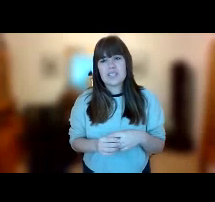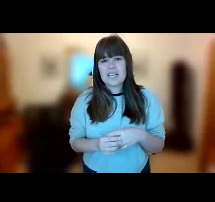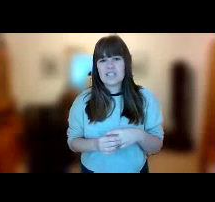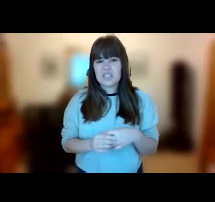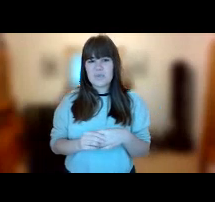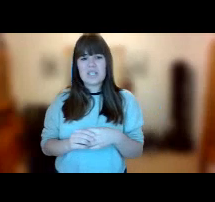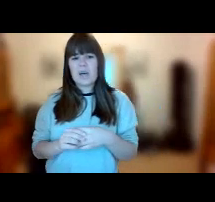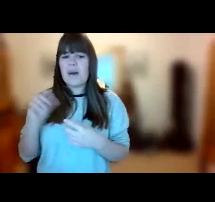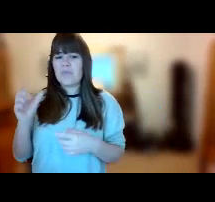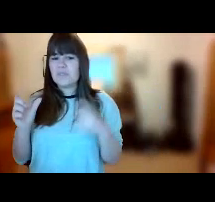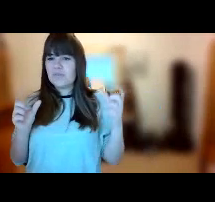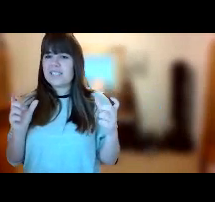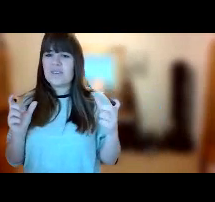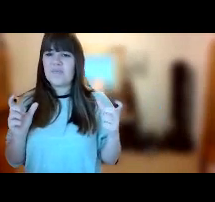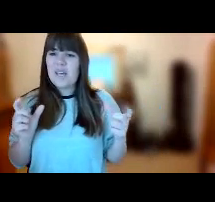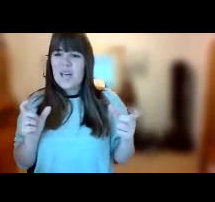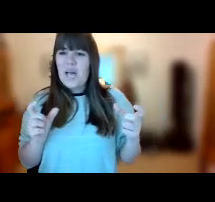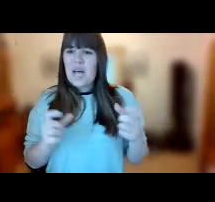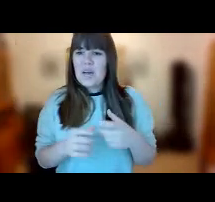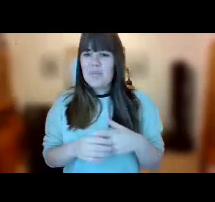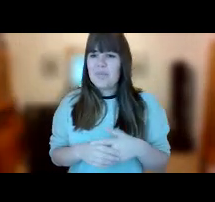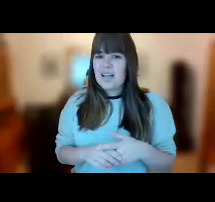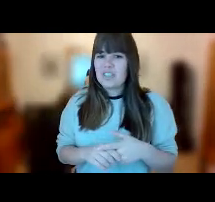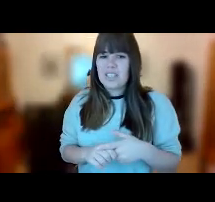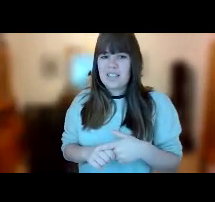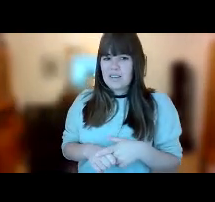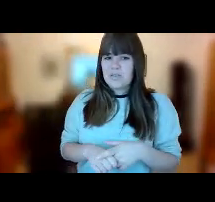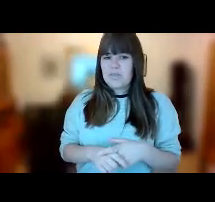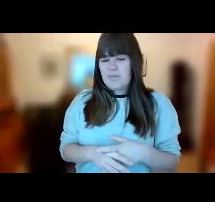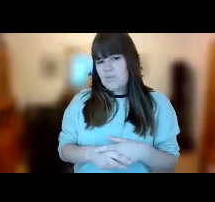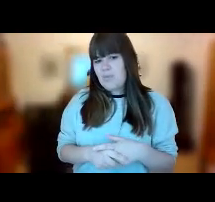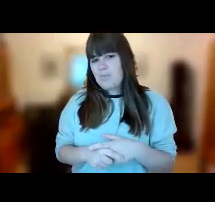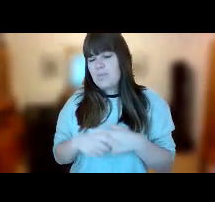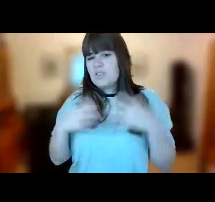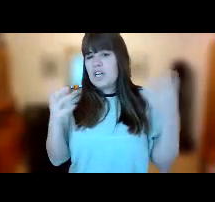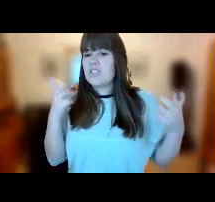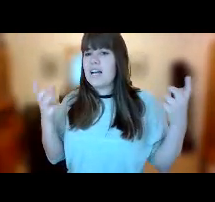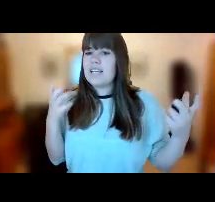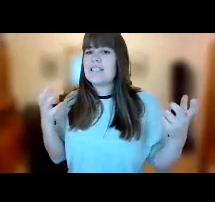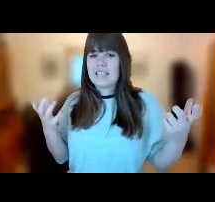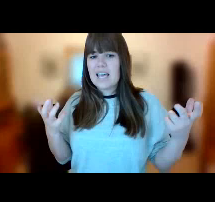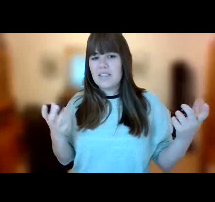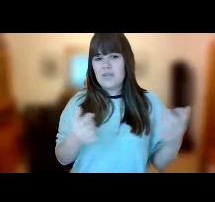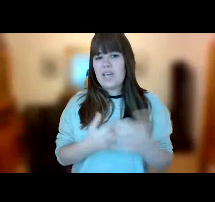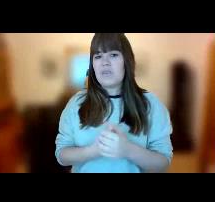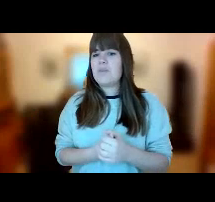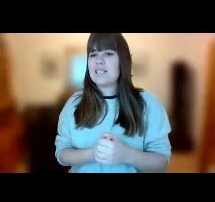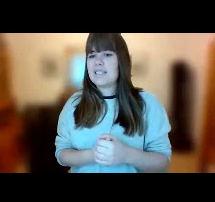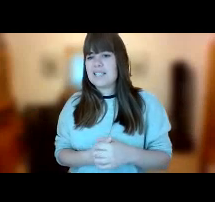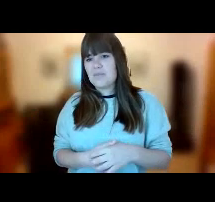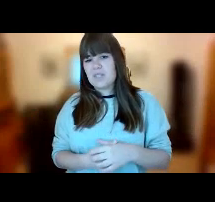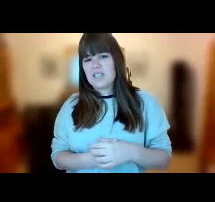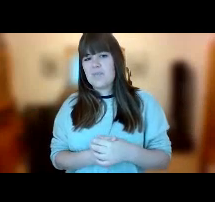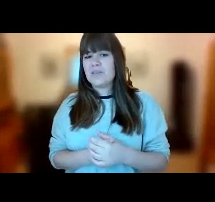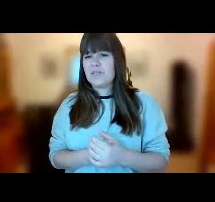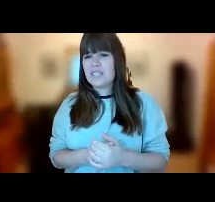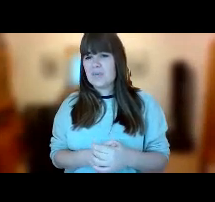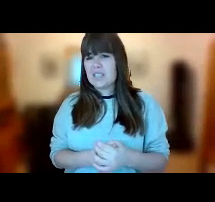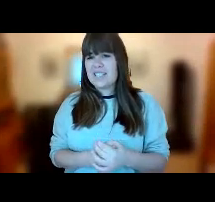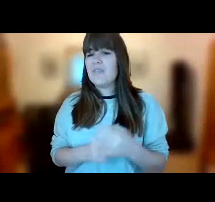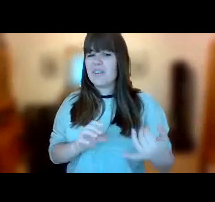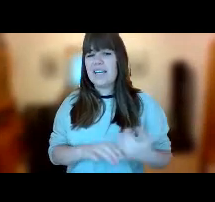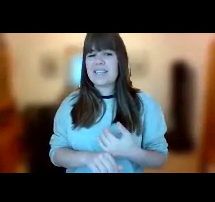negative connotations, words like bound and victim. They actually then change that lens again, the way that we might see someone. So